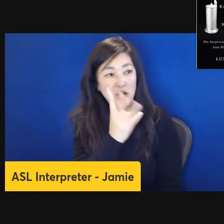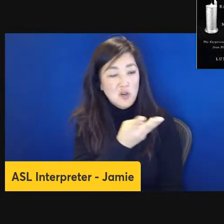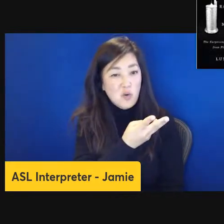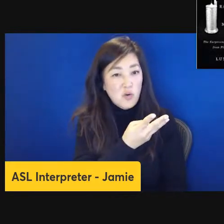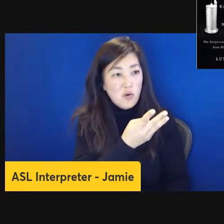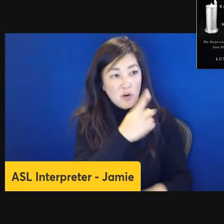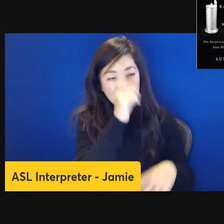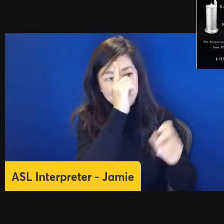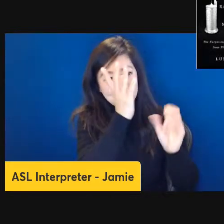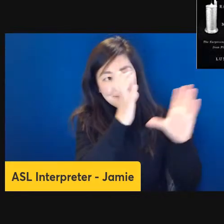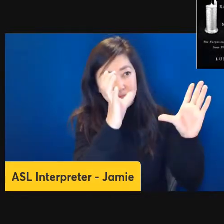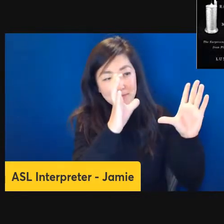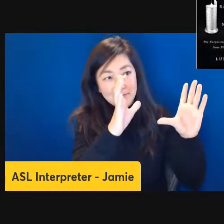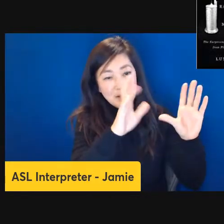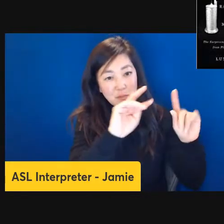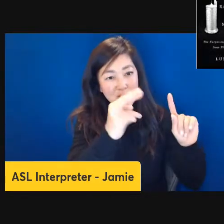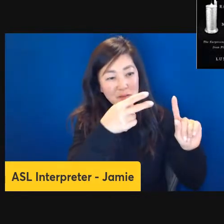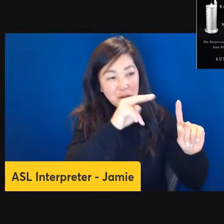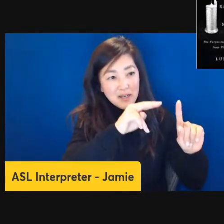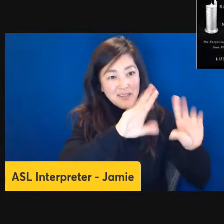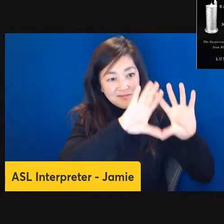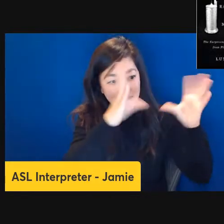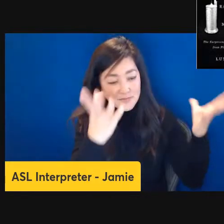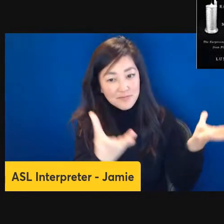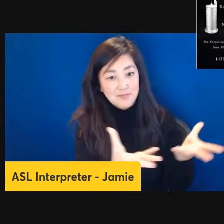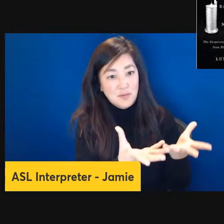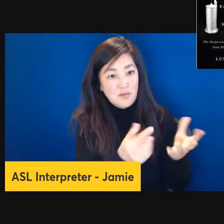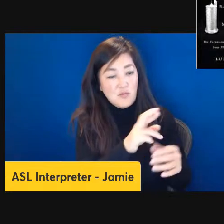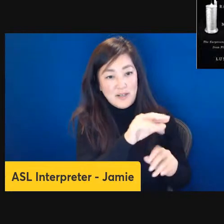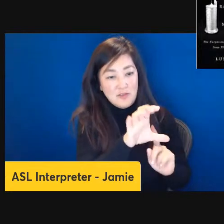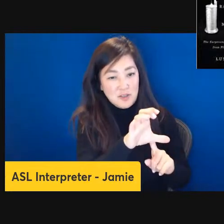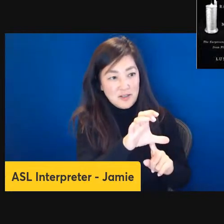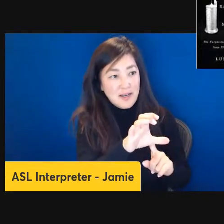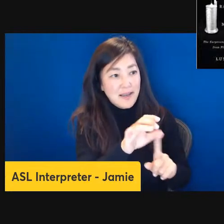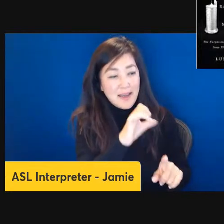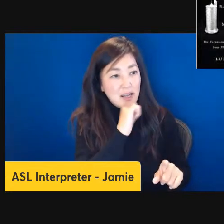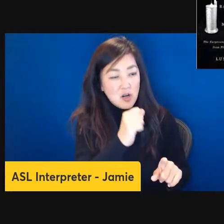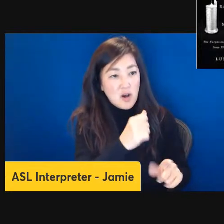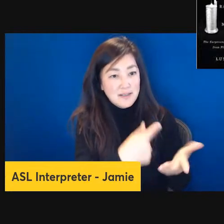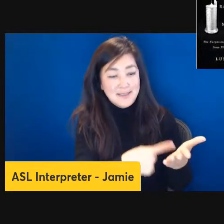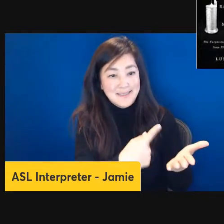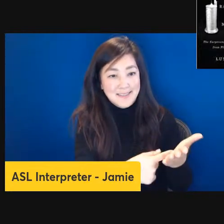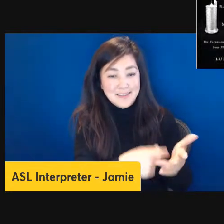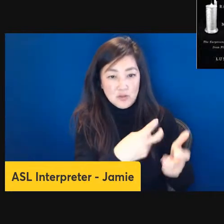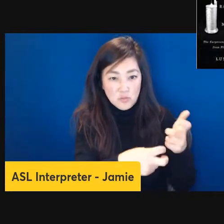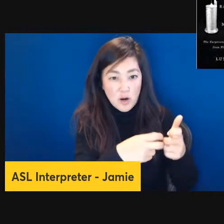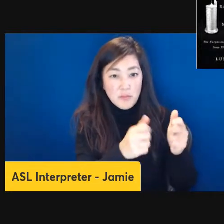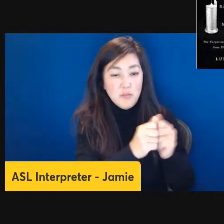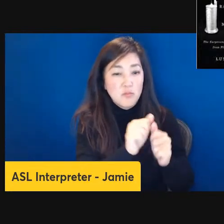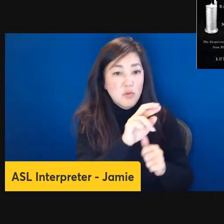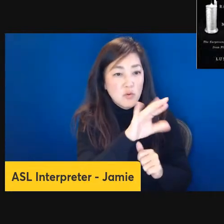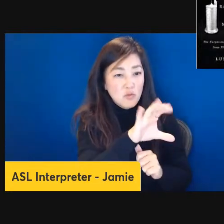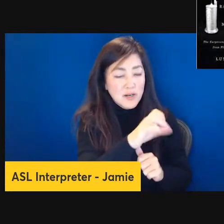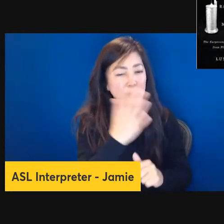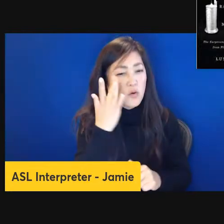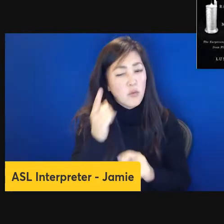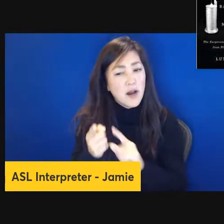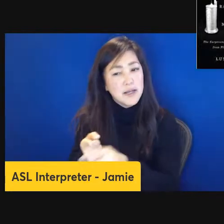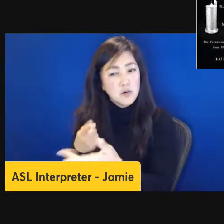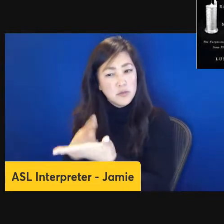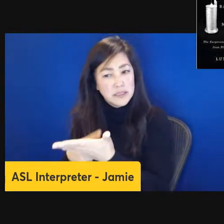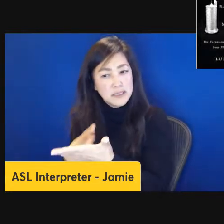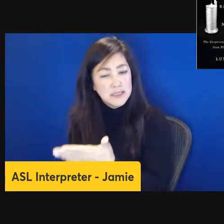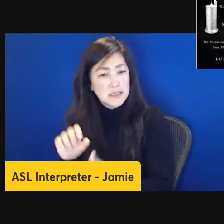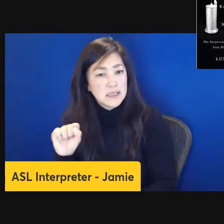which illustrates the problem of race. But why do we look at spirometry through the lens of